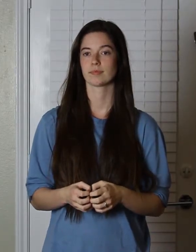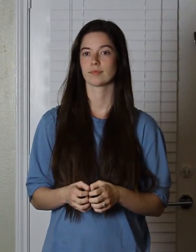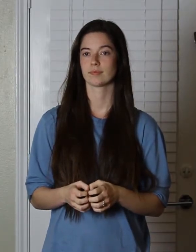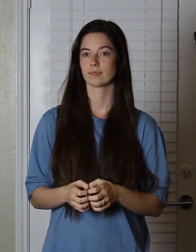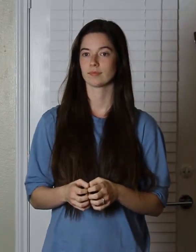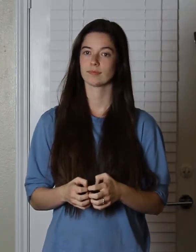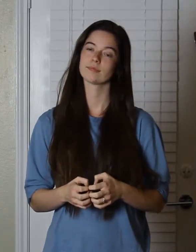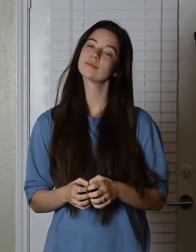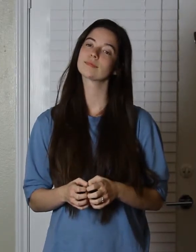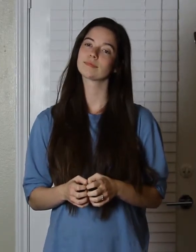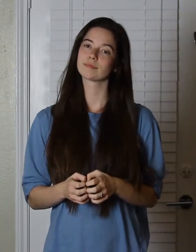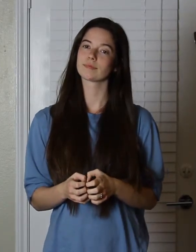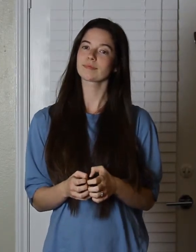Begin consecutive interpreting now.